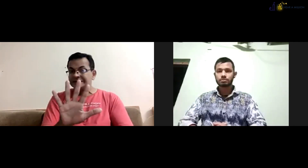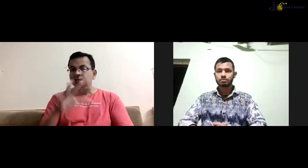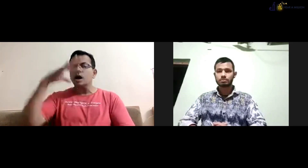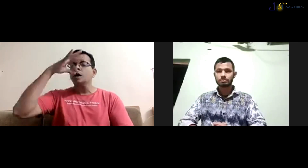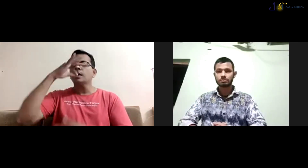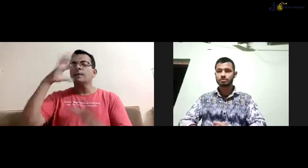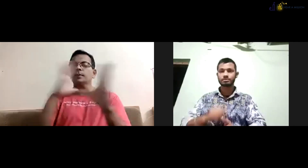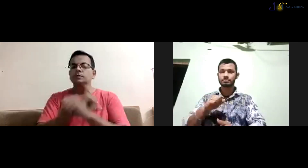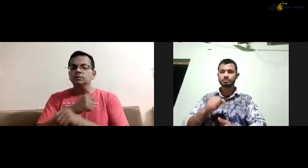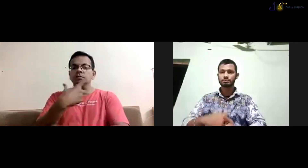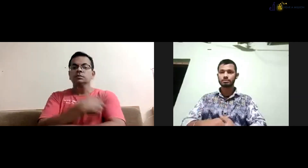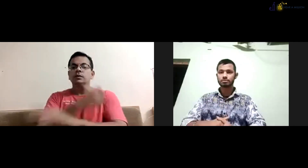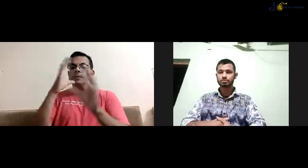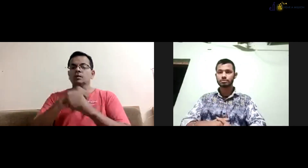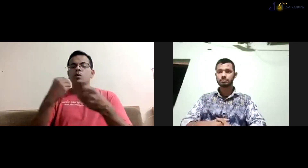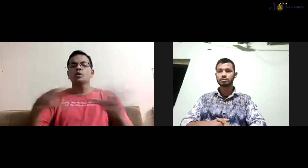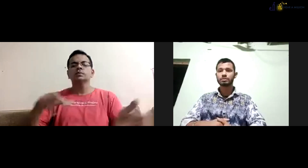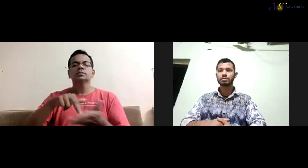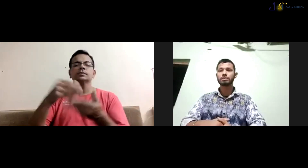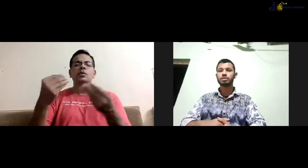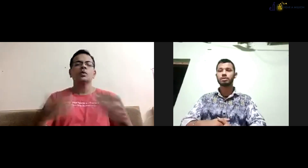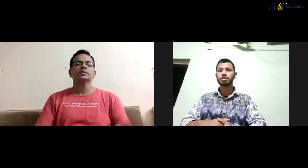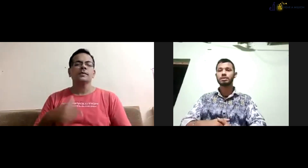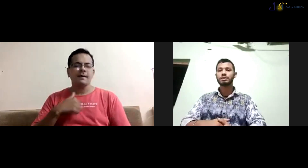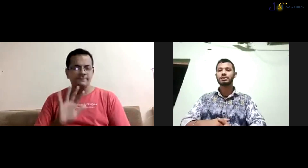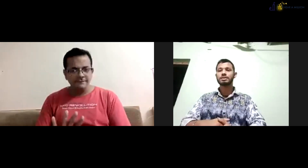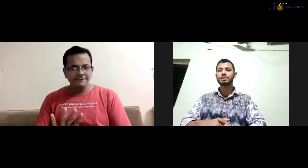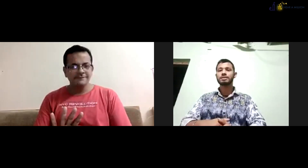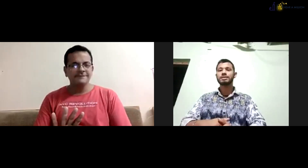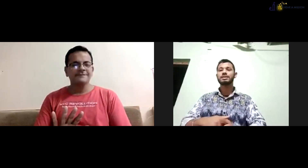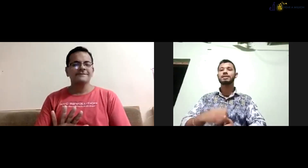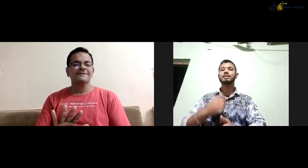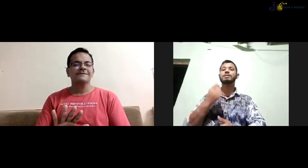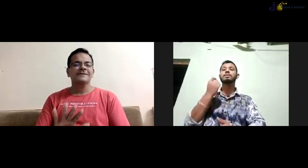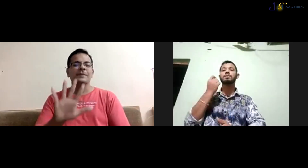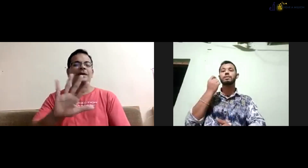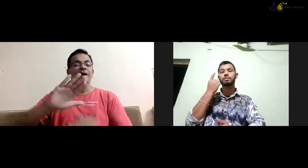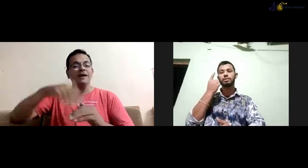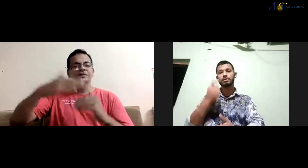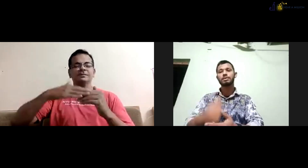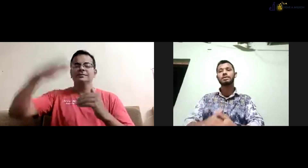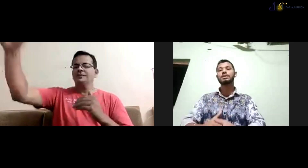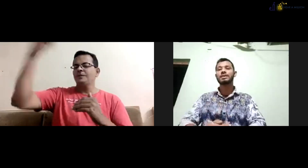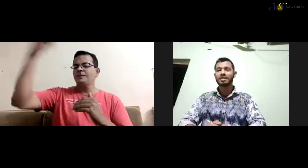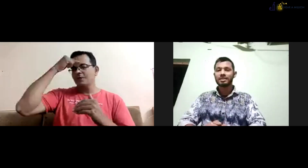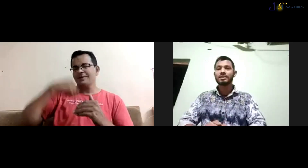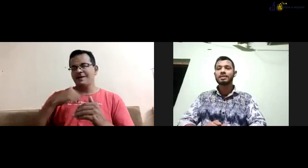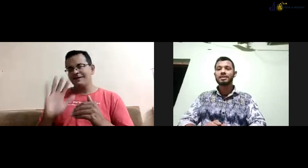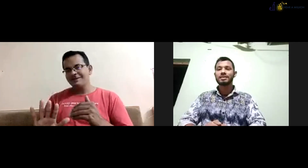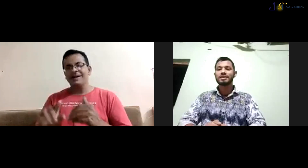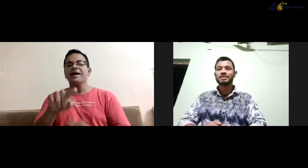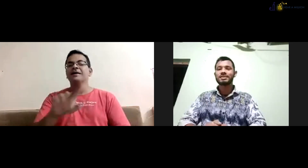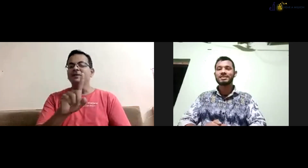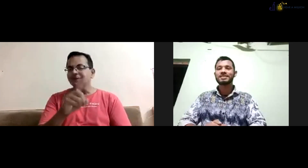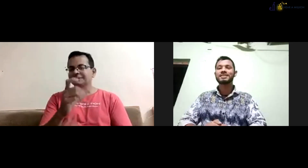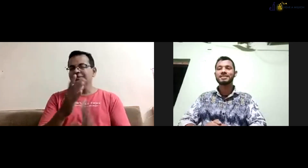also working properly, but I missed my polio and vaccinations at the age of 5. So after that,